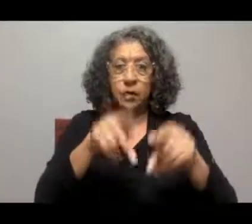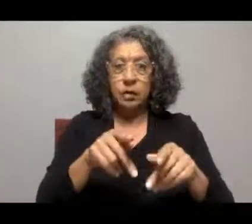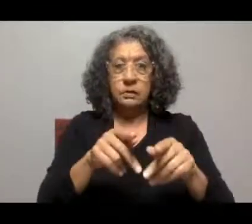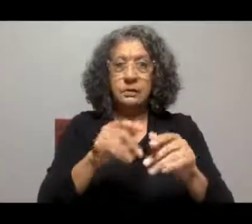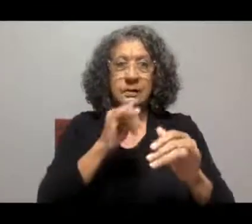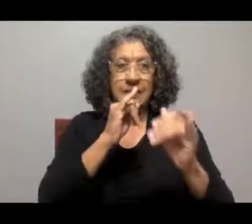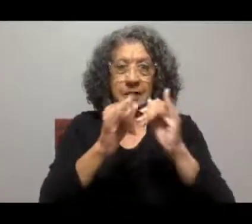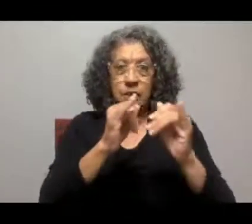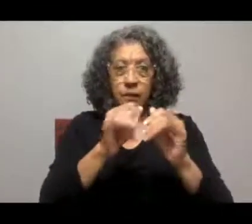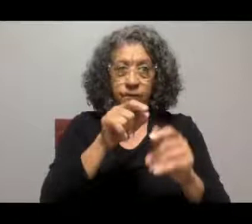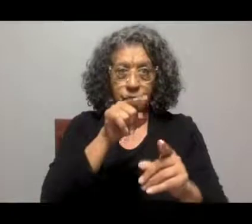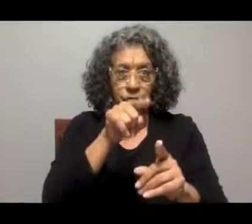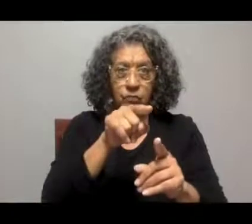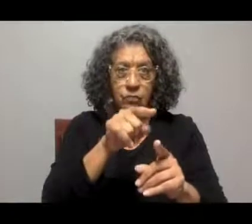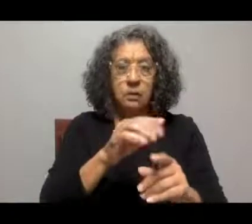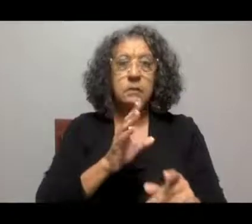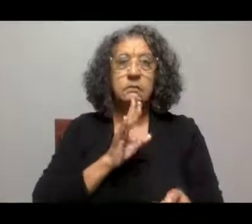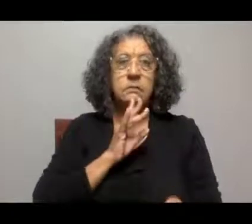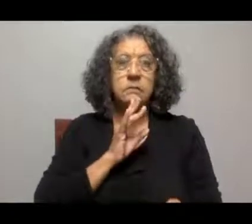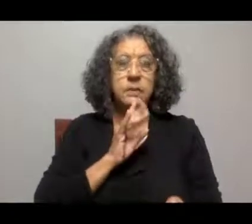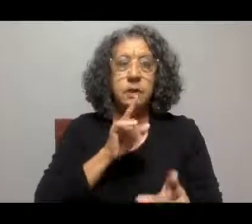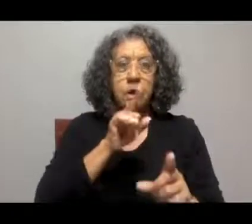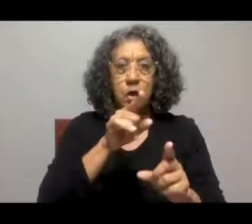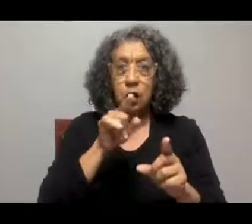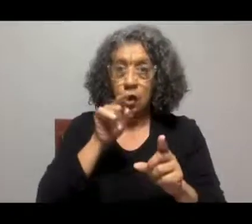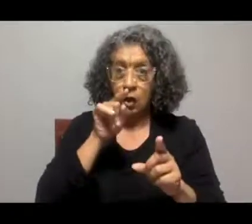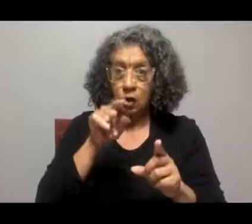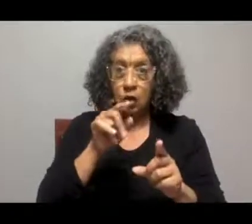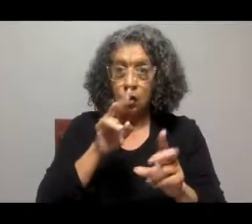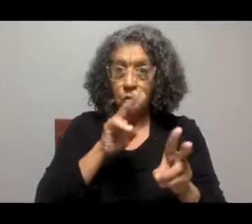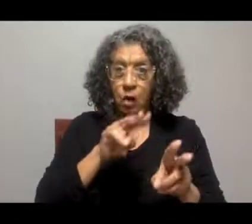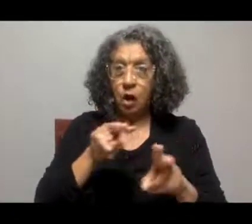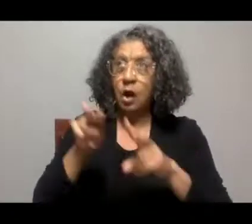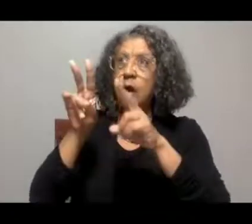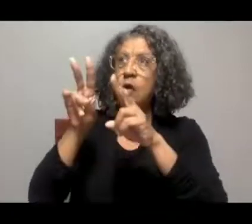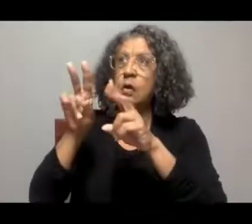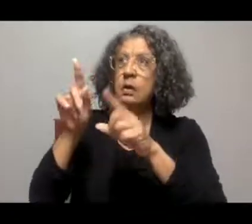when the person interviewing you who's talking,